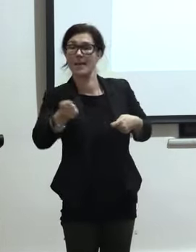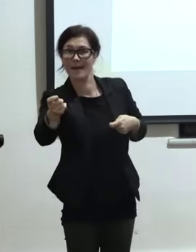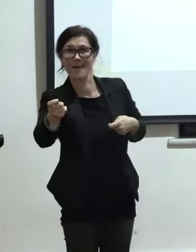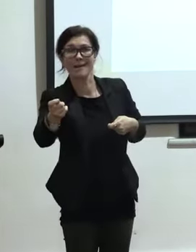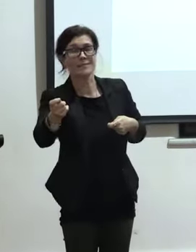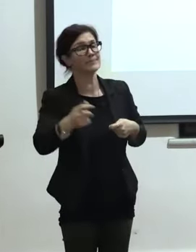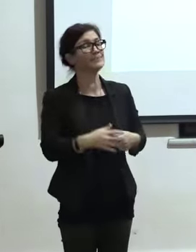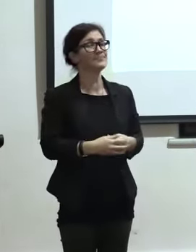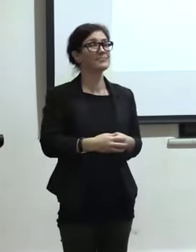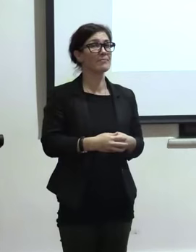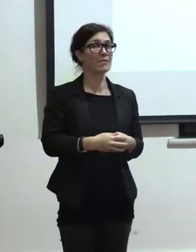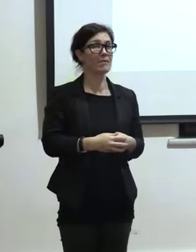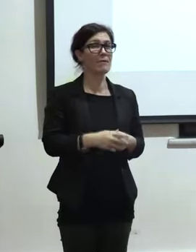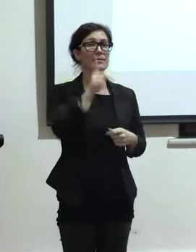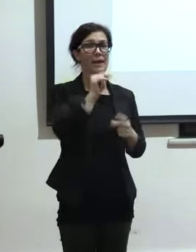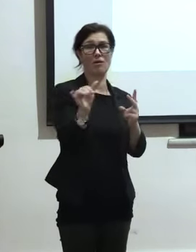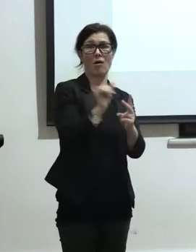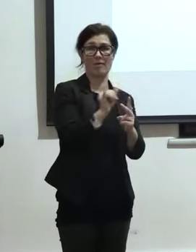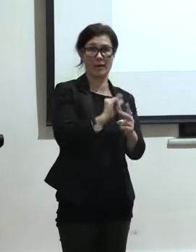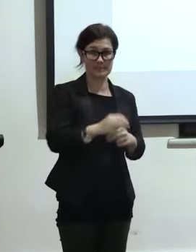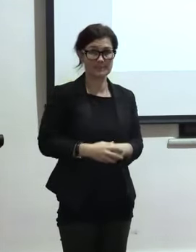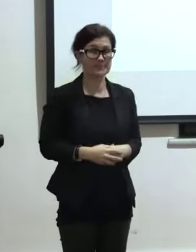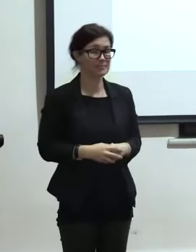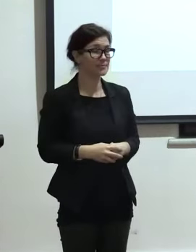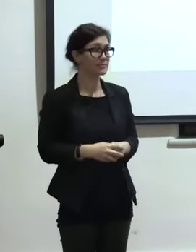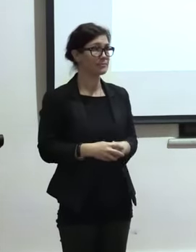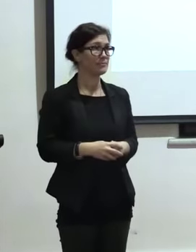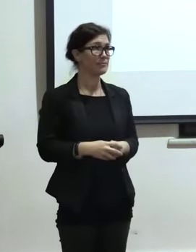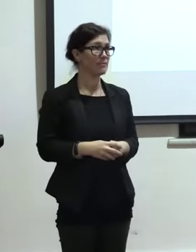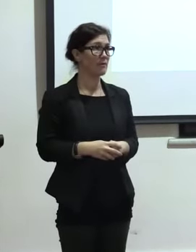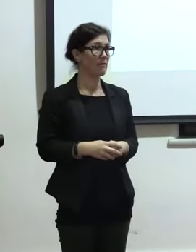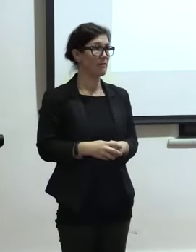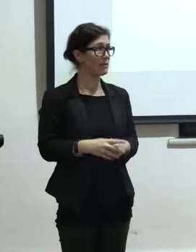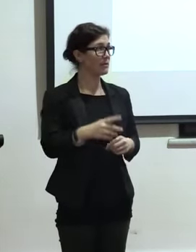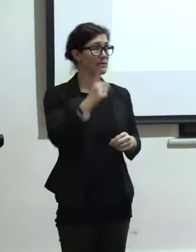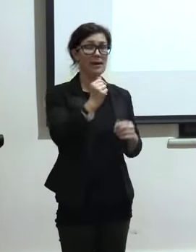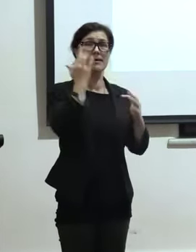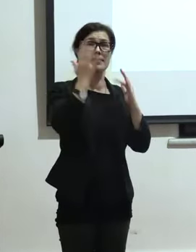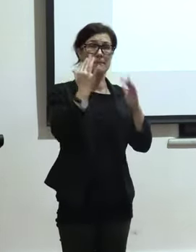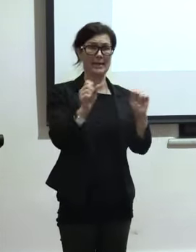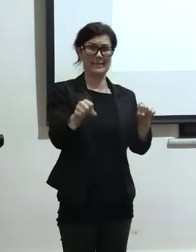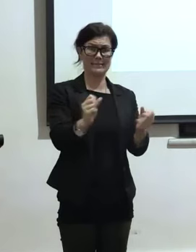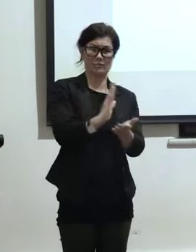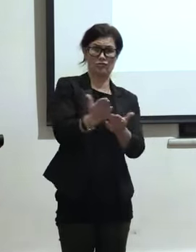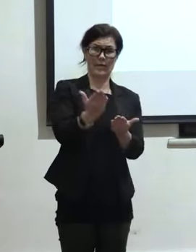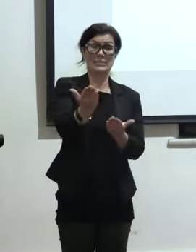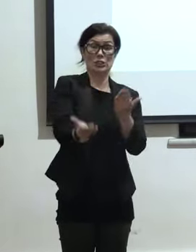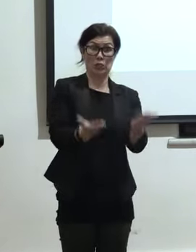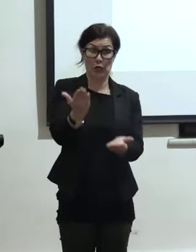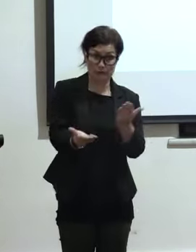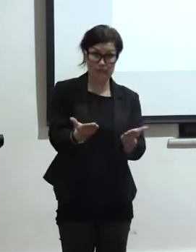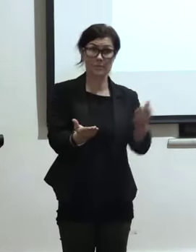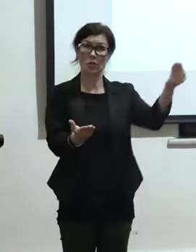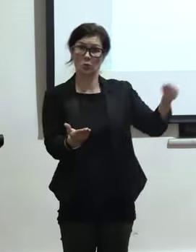Sorry, you don't need to pay for it before you get paid back. You just need to have actually had the service, if that makes